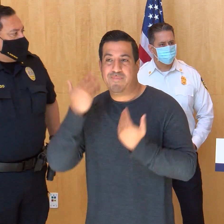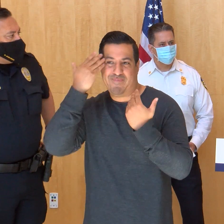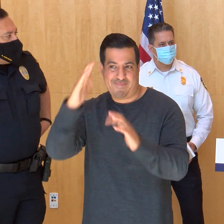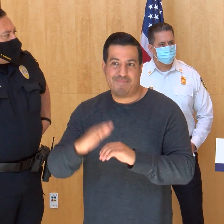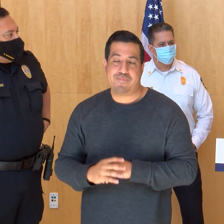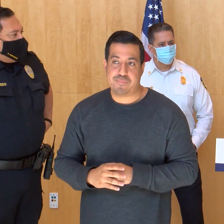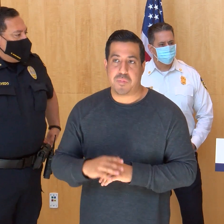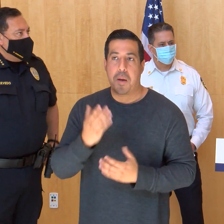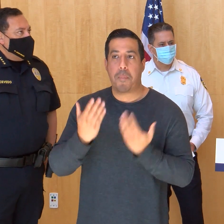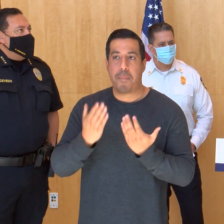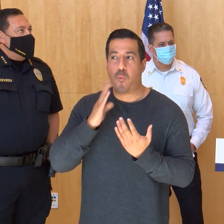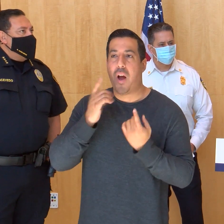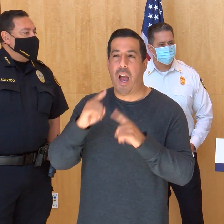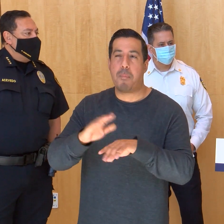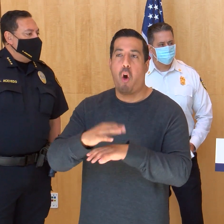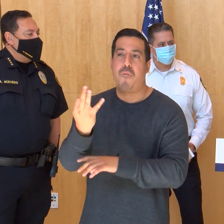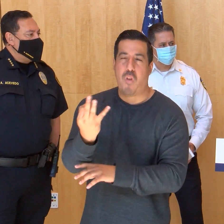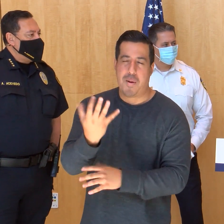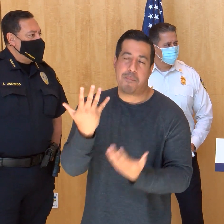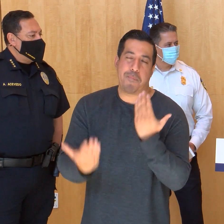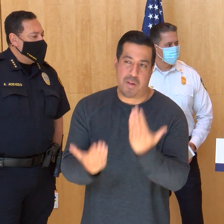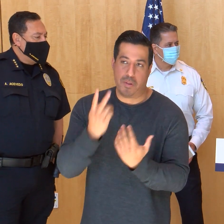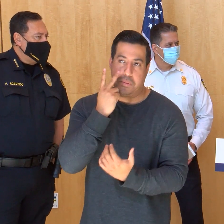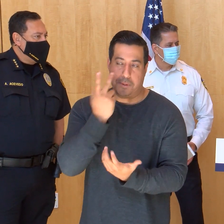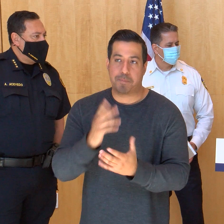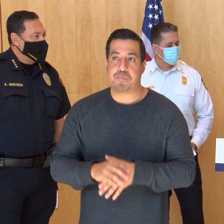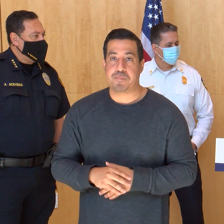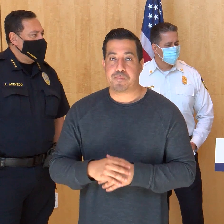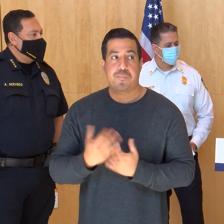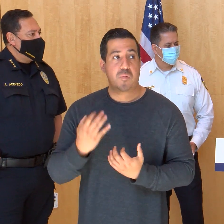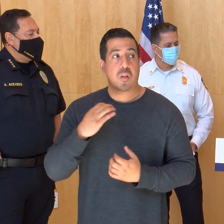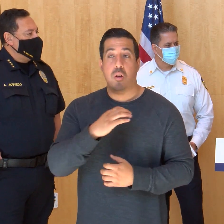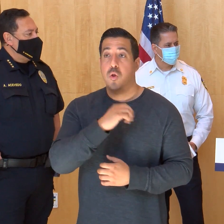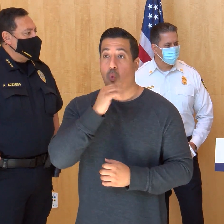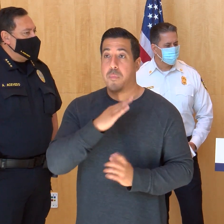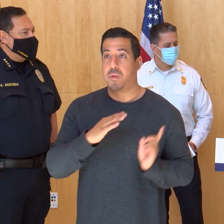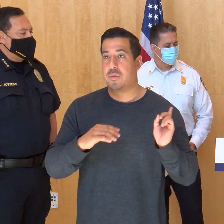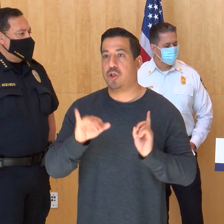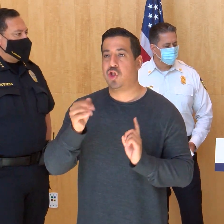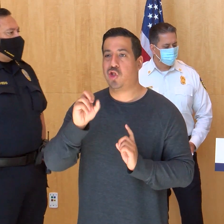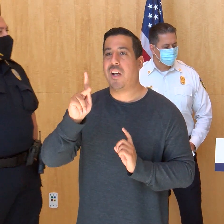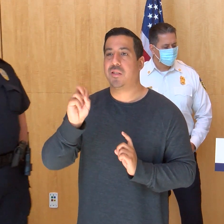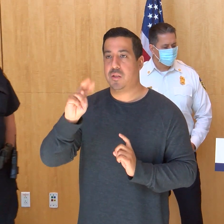is probably that it will take place on Friday. Congresswoman, you're here, please. Congresswoman Sheila Jackson-Lee.